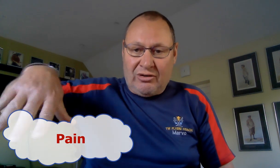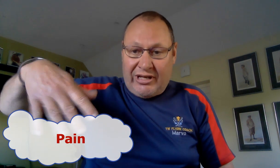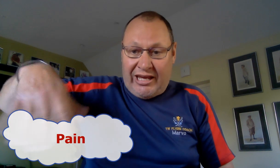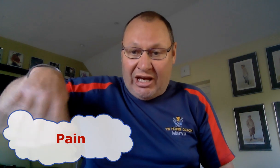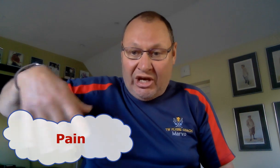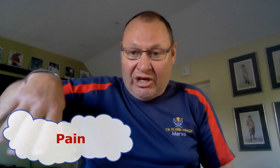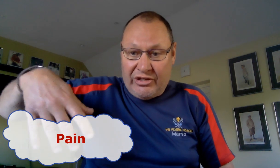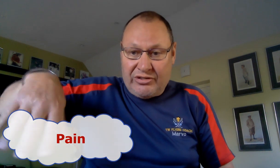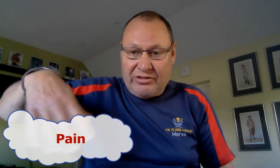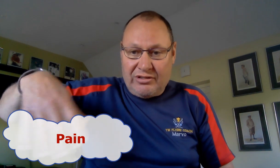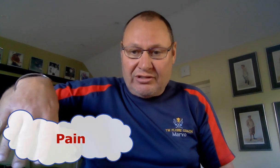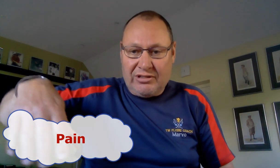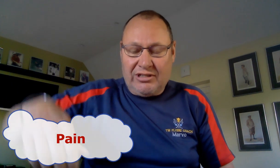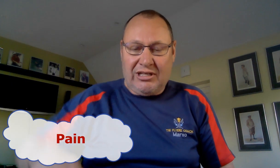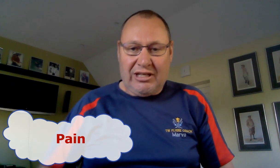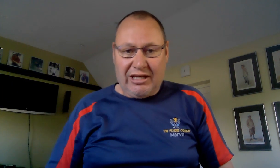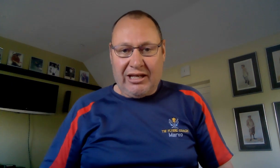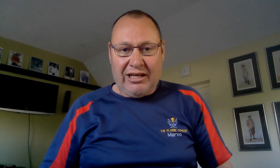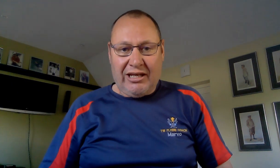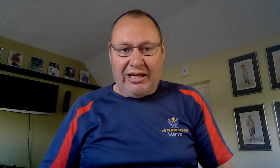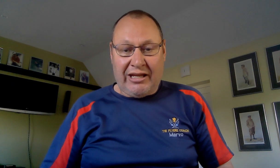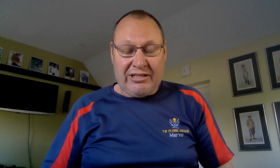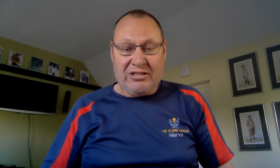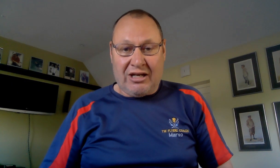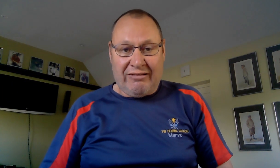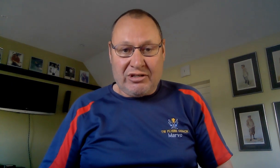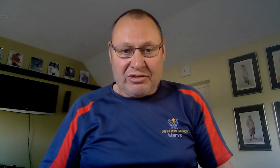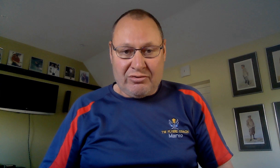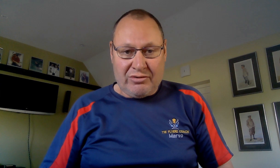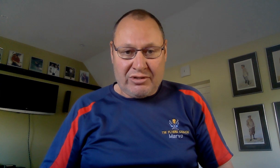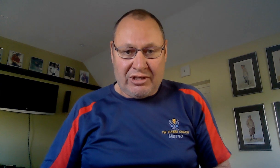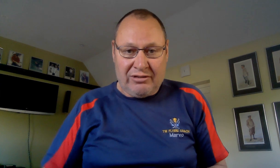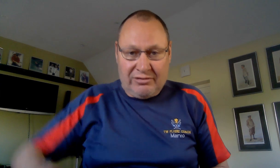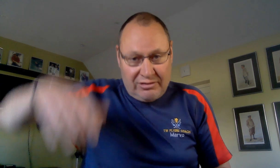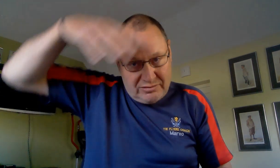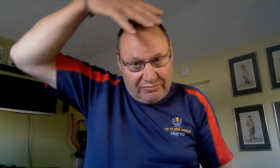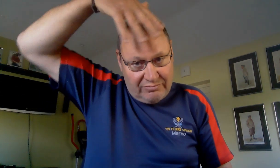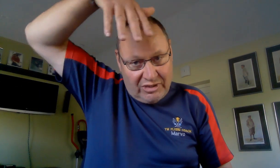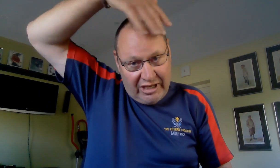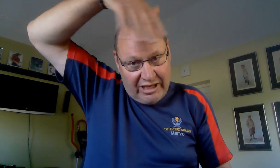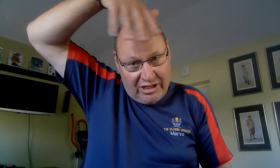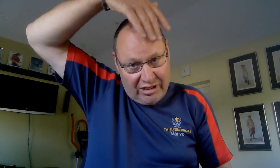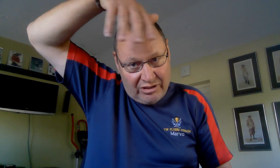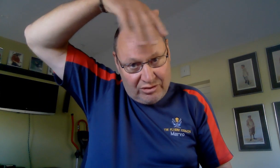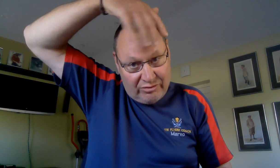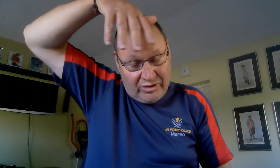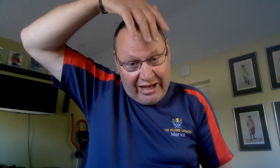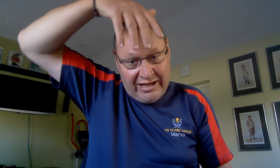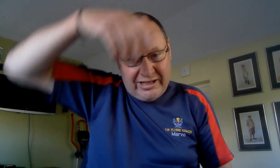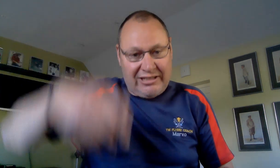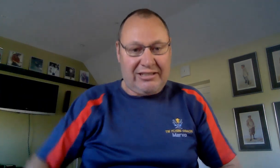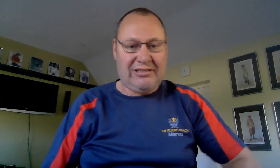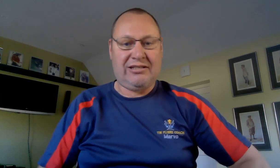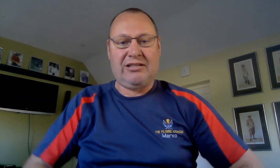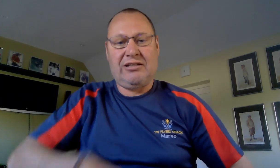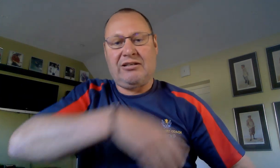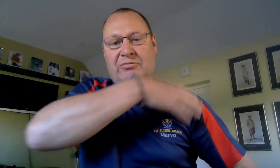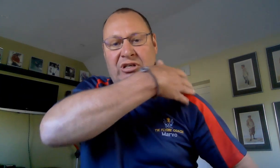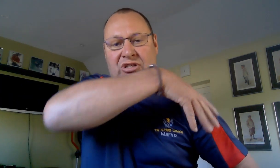It hurts. And this is directional. So my head hurts, or got a headache. My